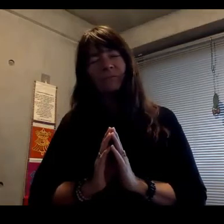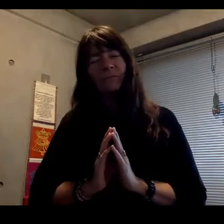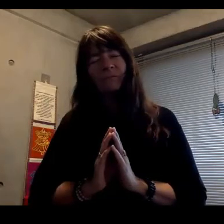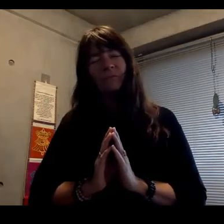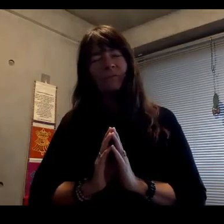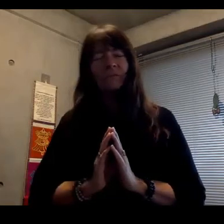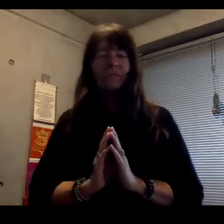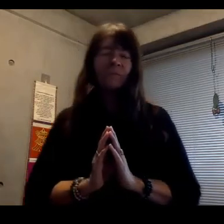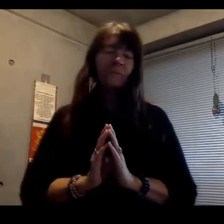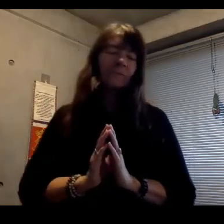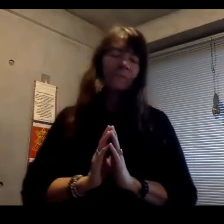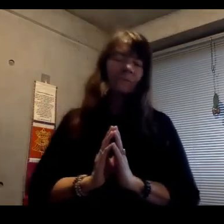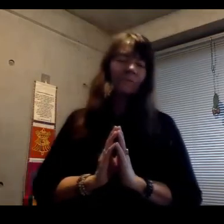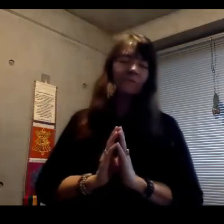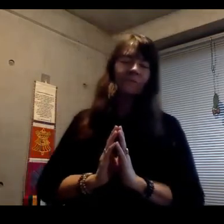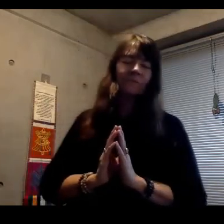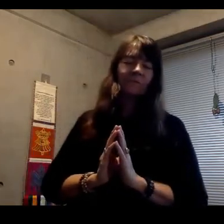okay, let's